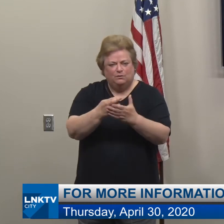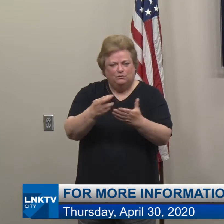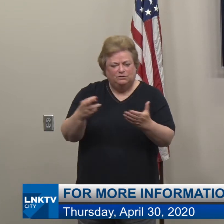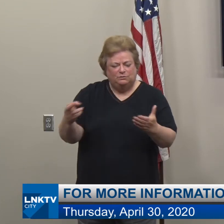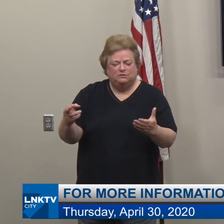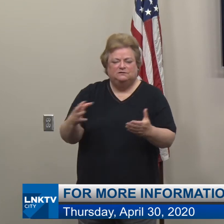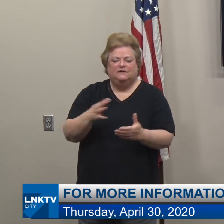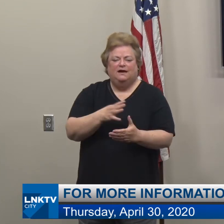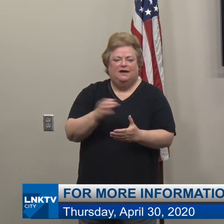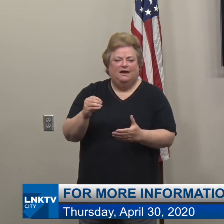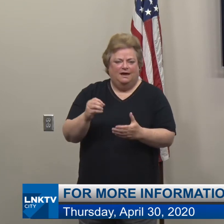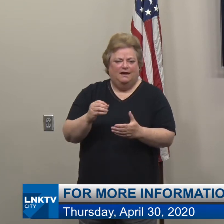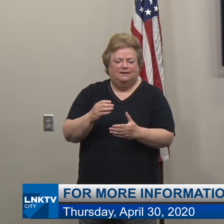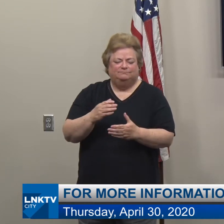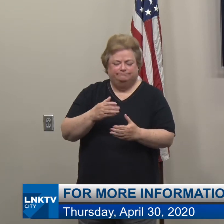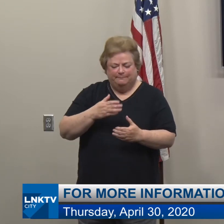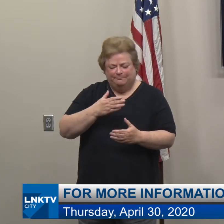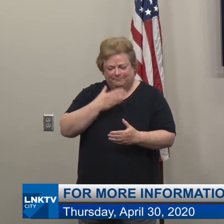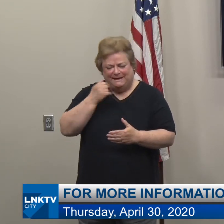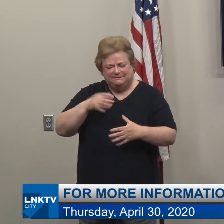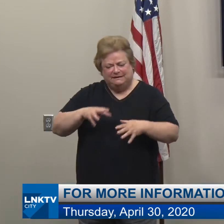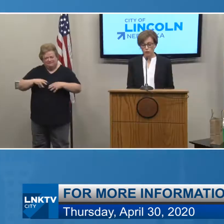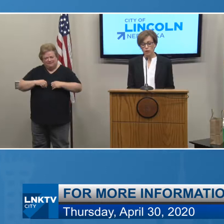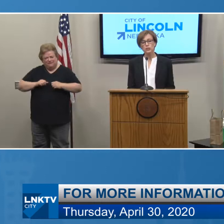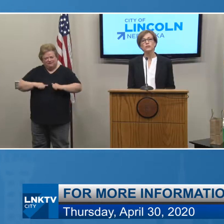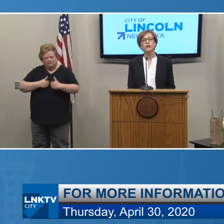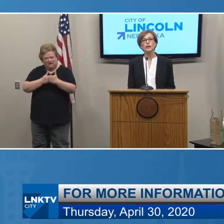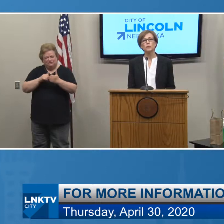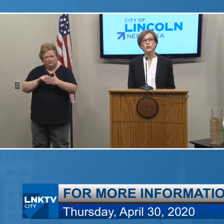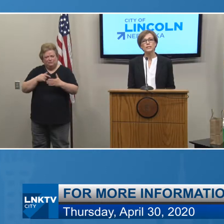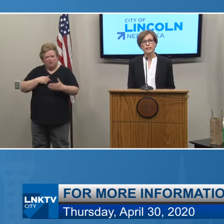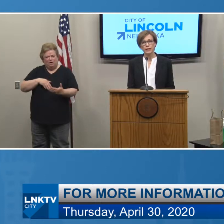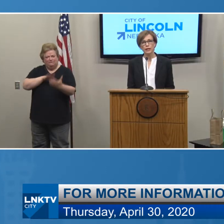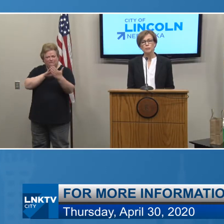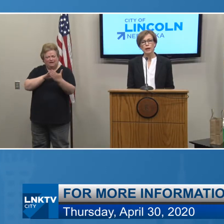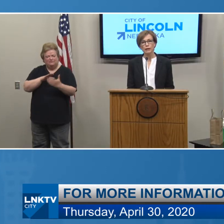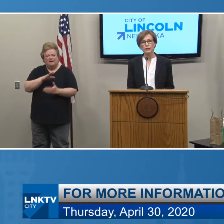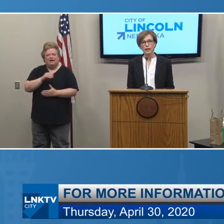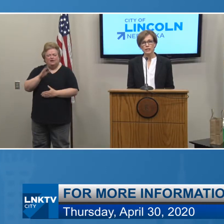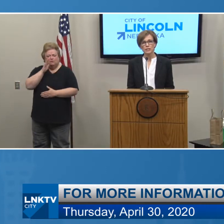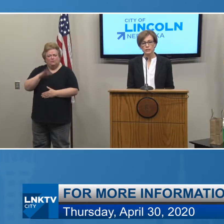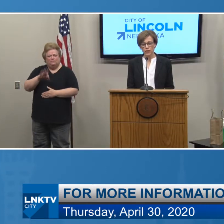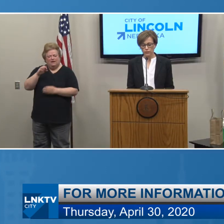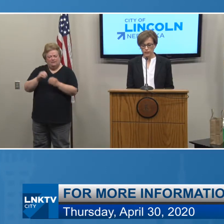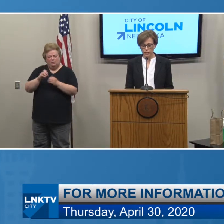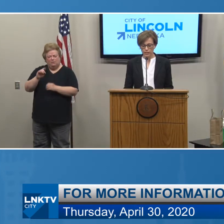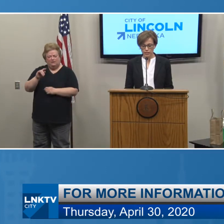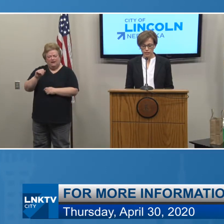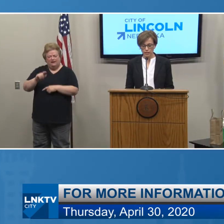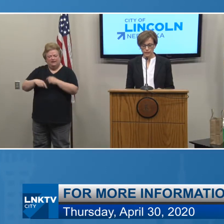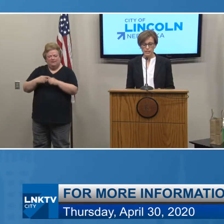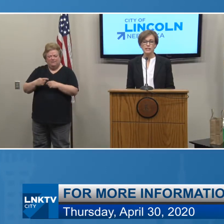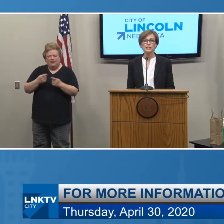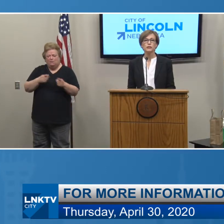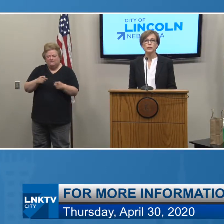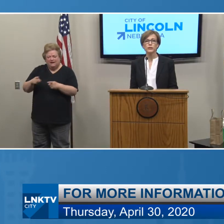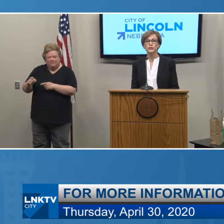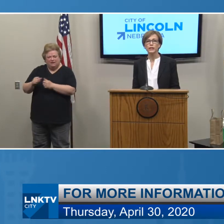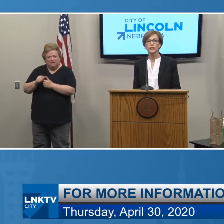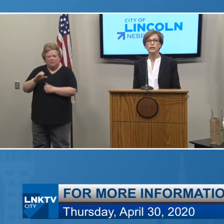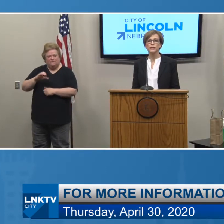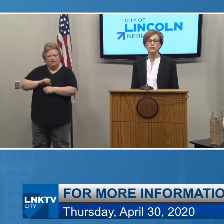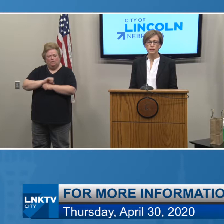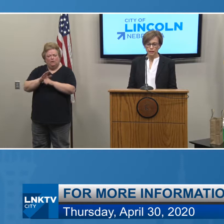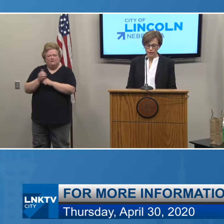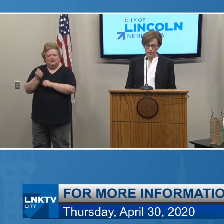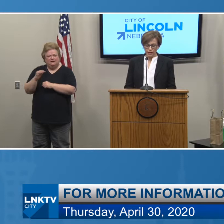best of the challenges that we are facing. At that site, you will also find more data about the cases of COVID-19 and the testing that we are doing